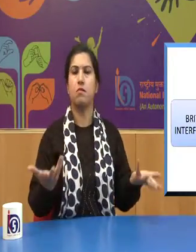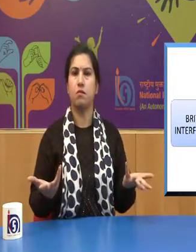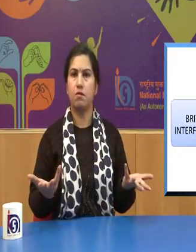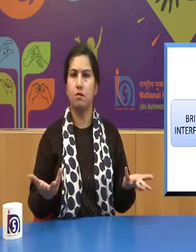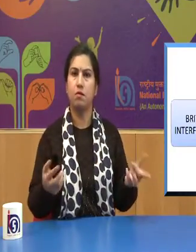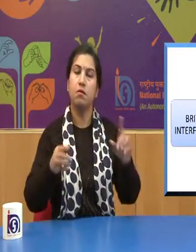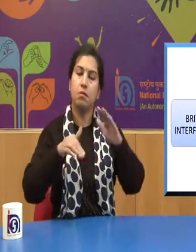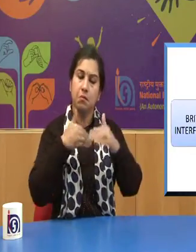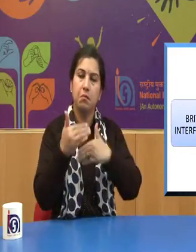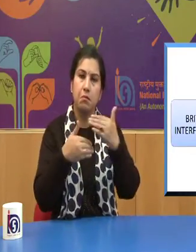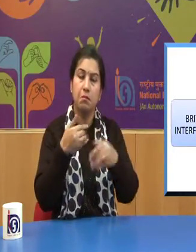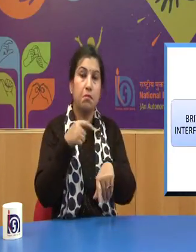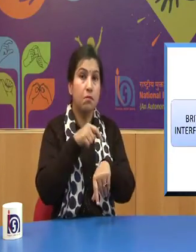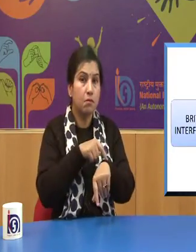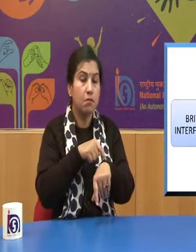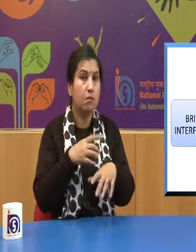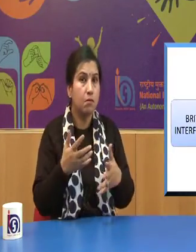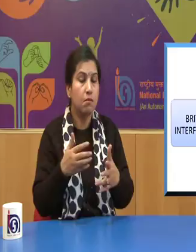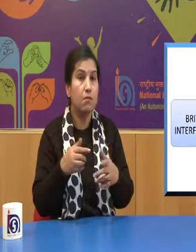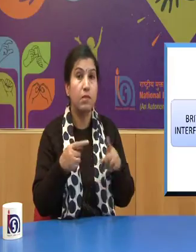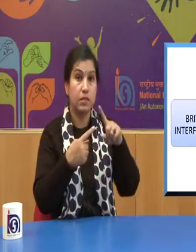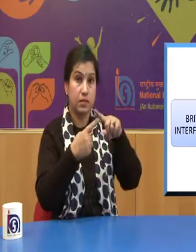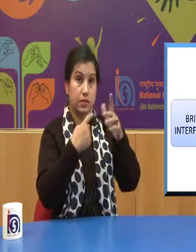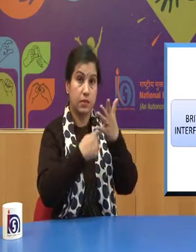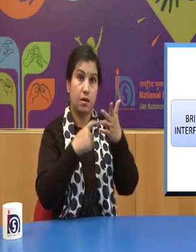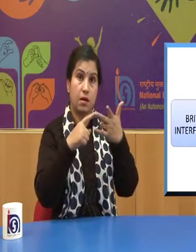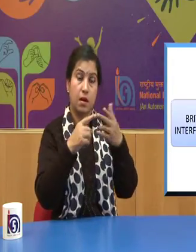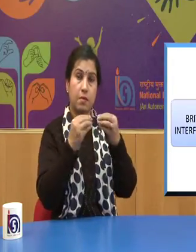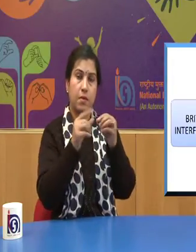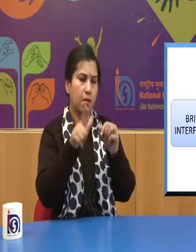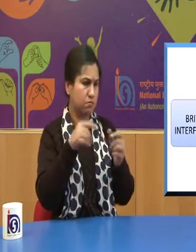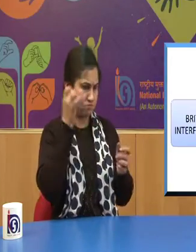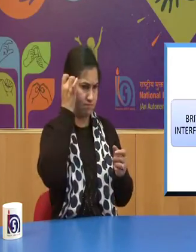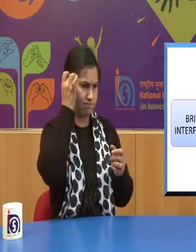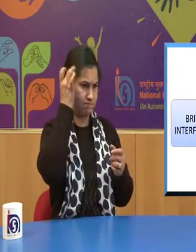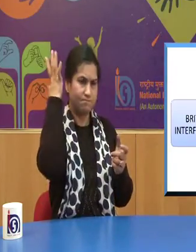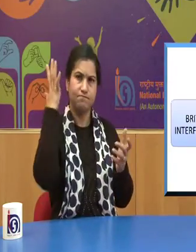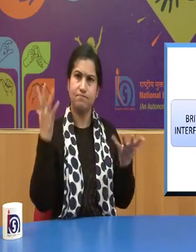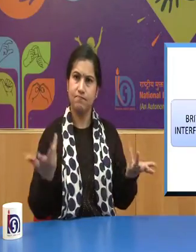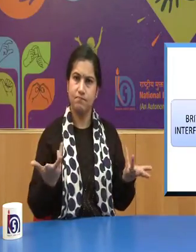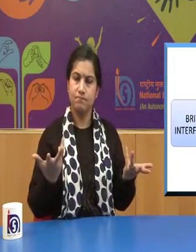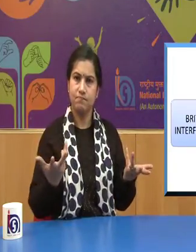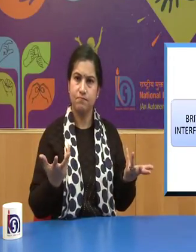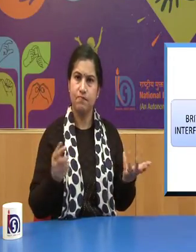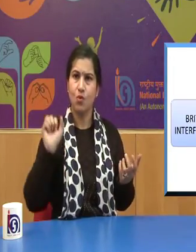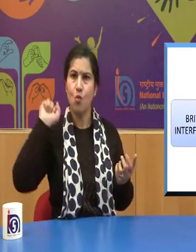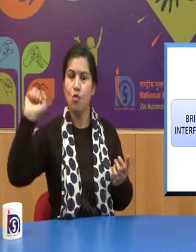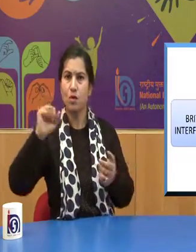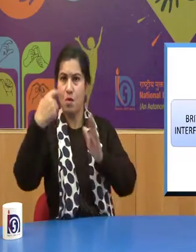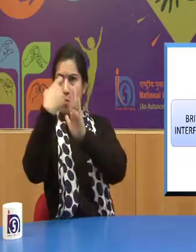As a result of this, the tribals revolted against the wrong policies of